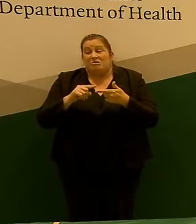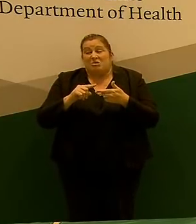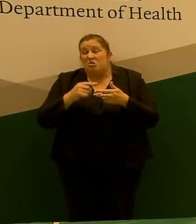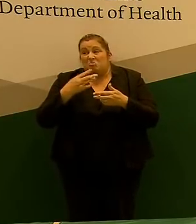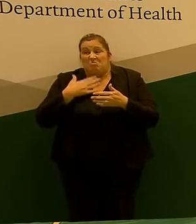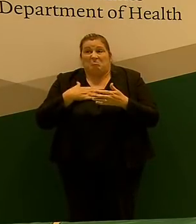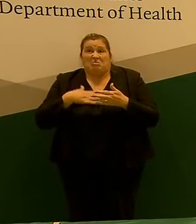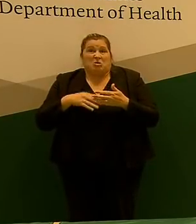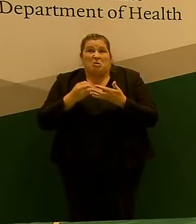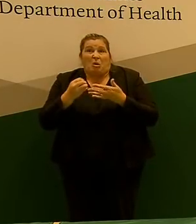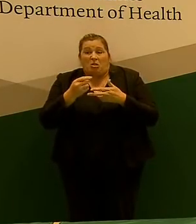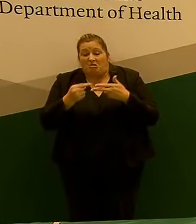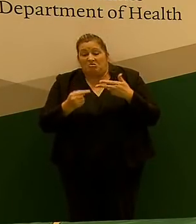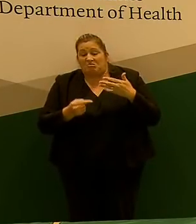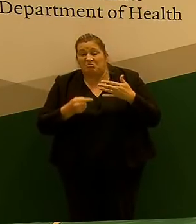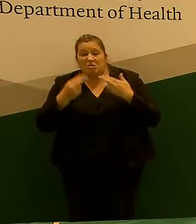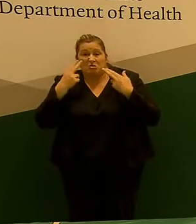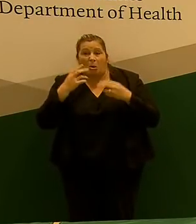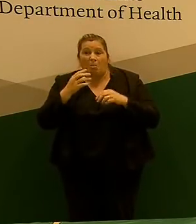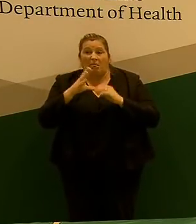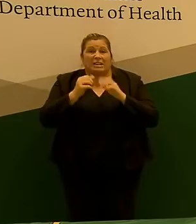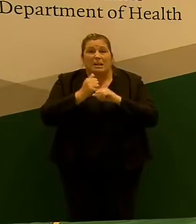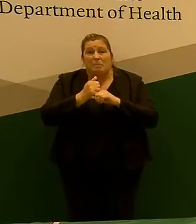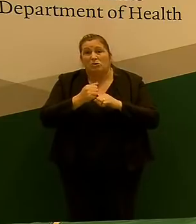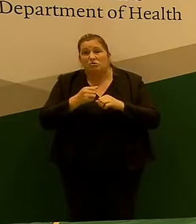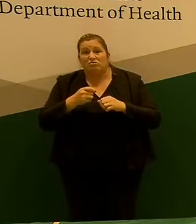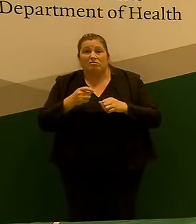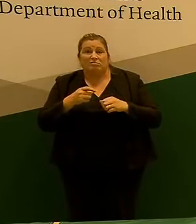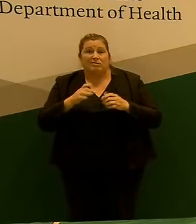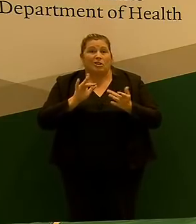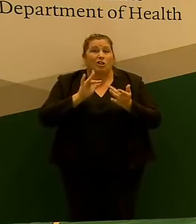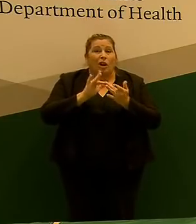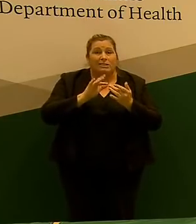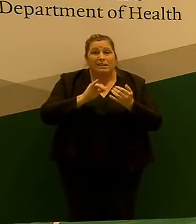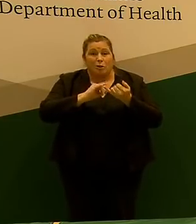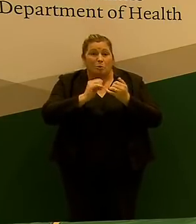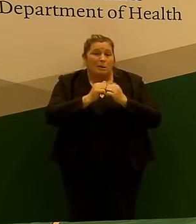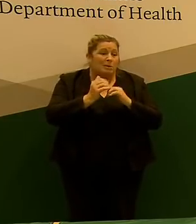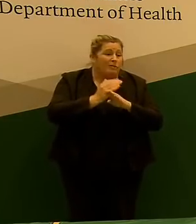standing items around contact tracing, testing. So